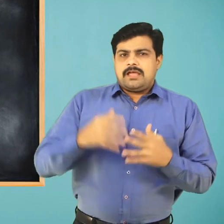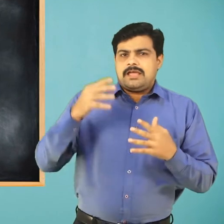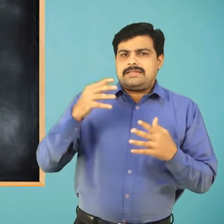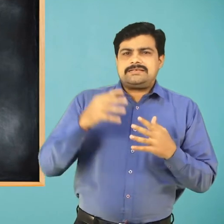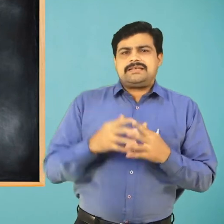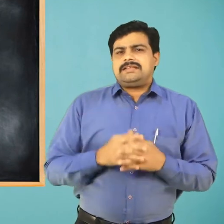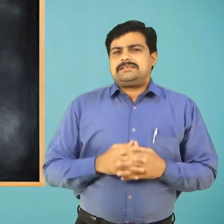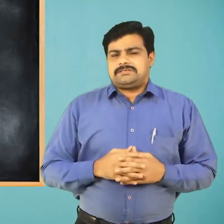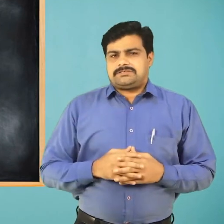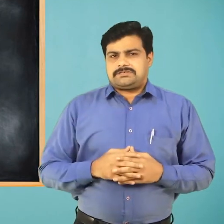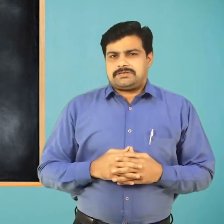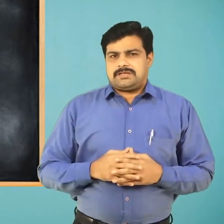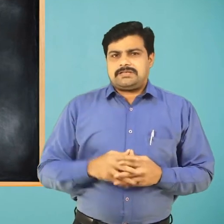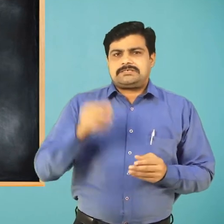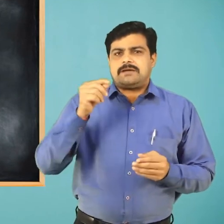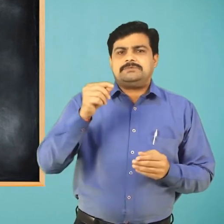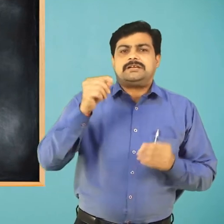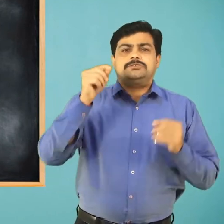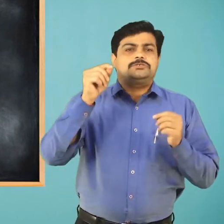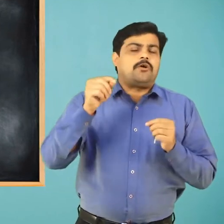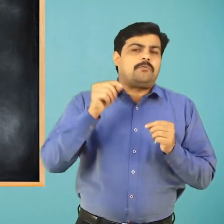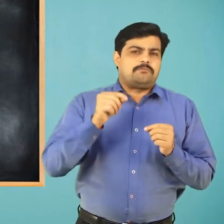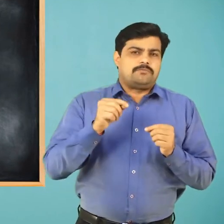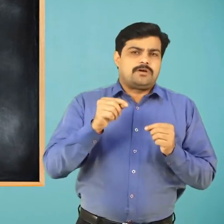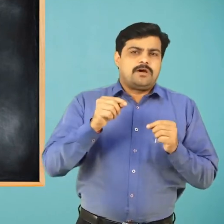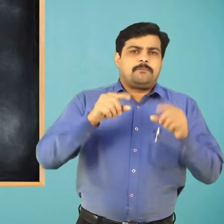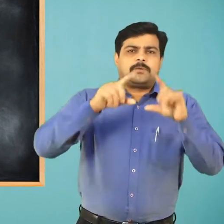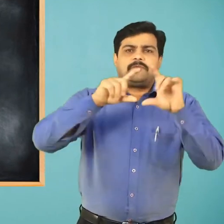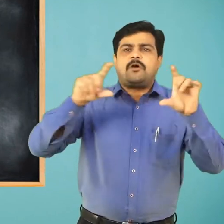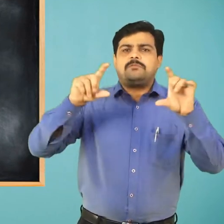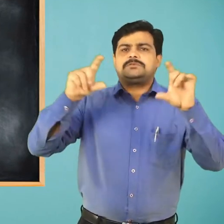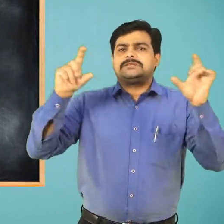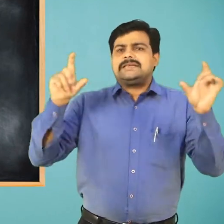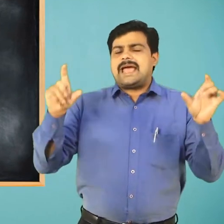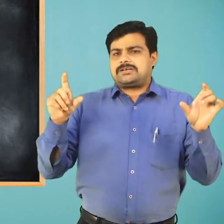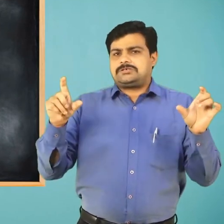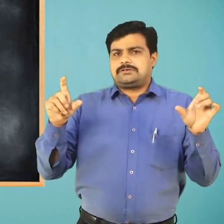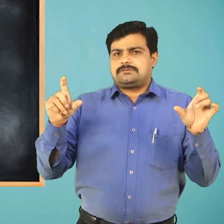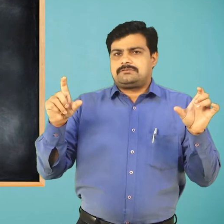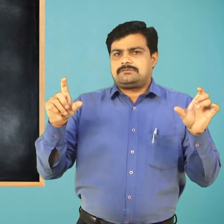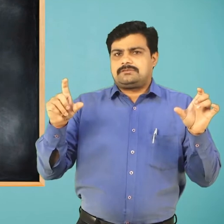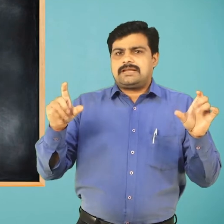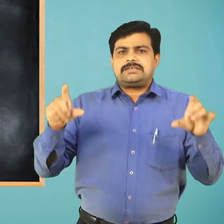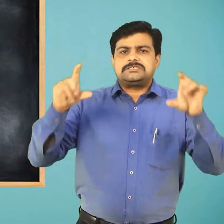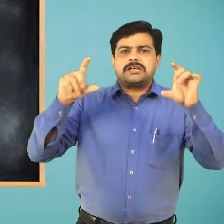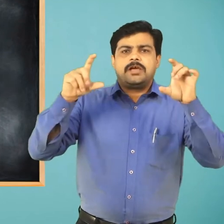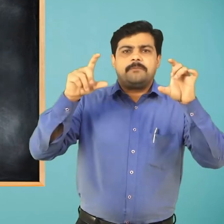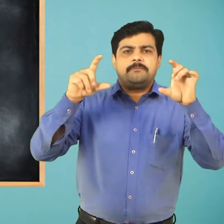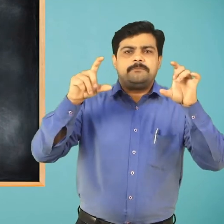In this sentence, the subject Tom performed the action, that is